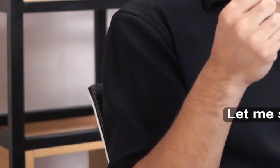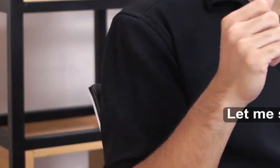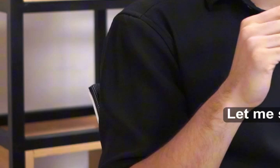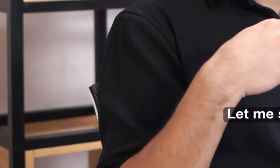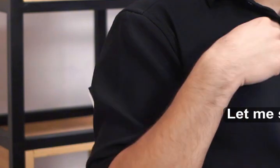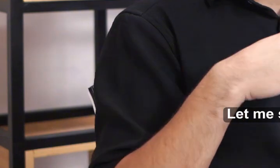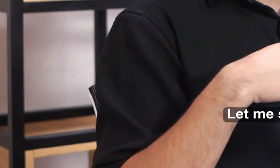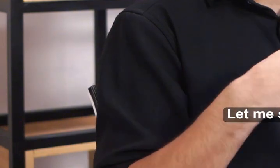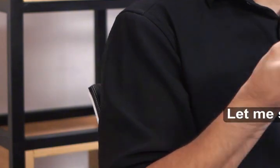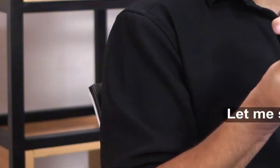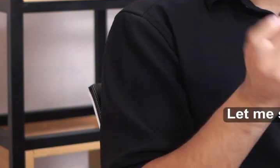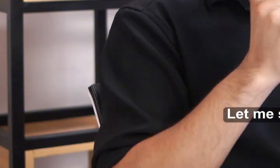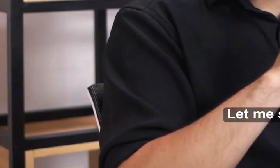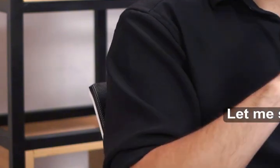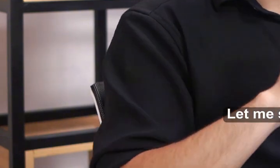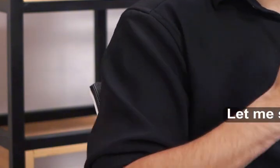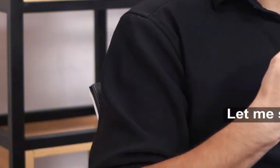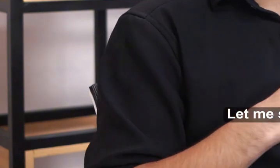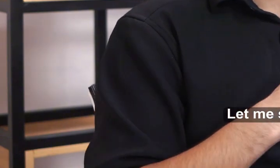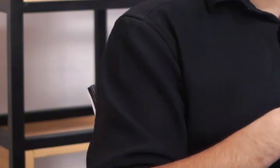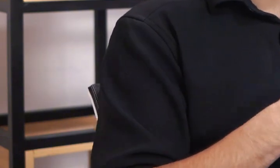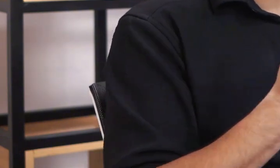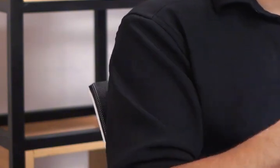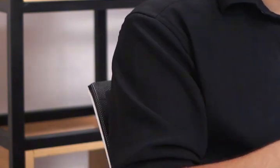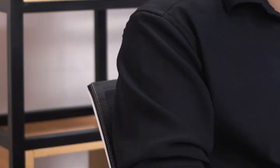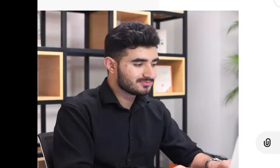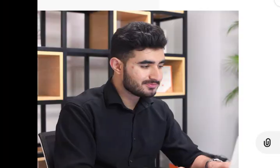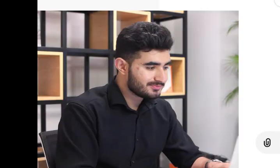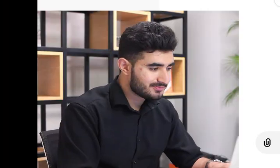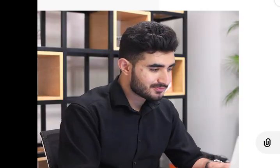Let me show you by asking it to translate.